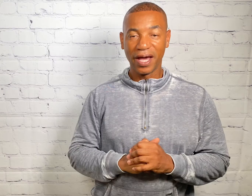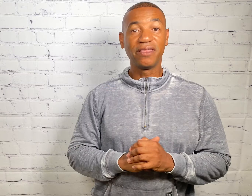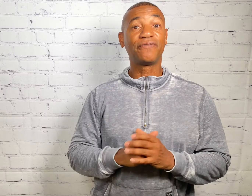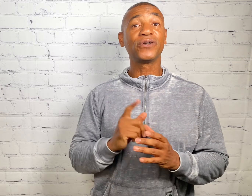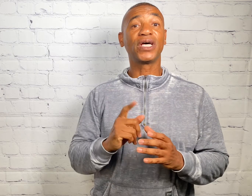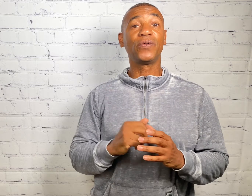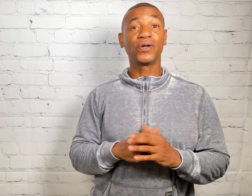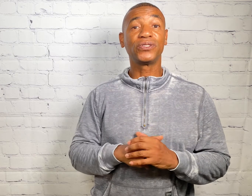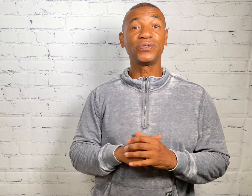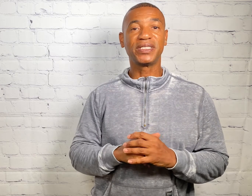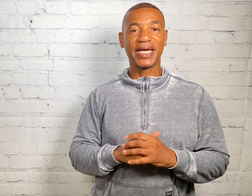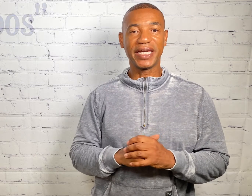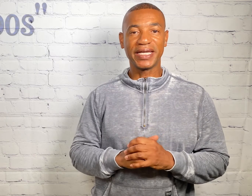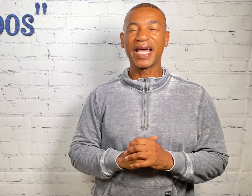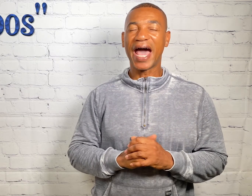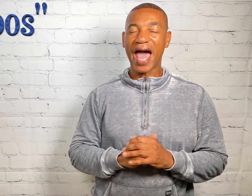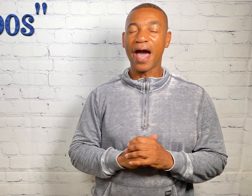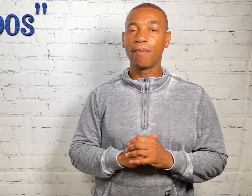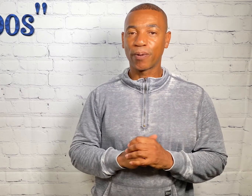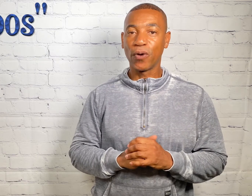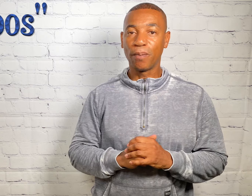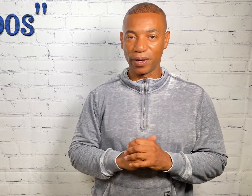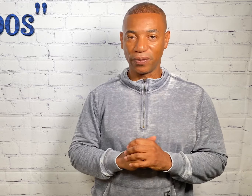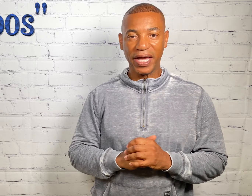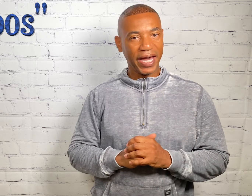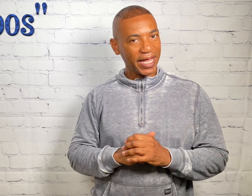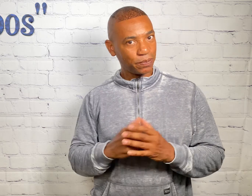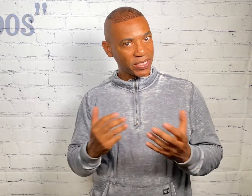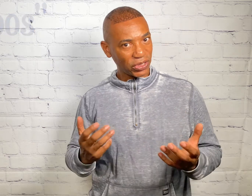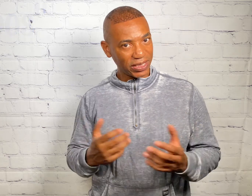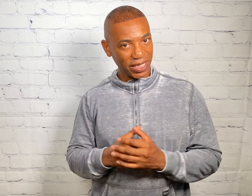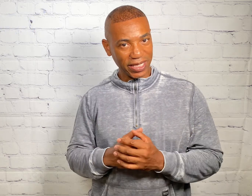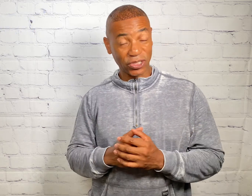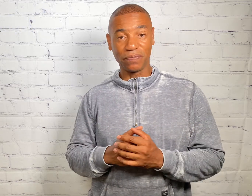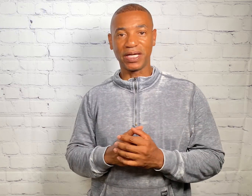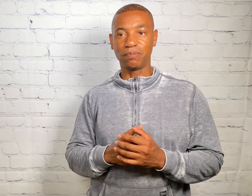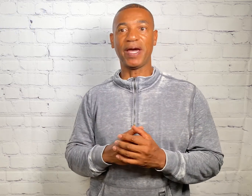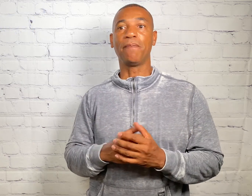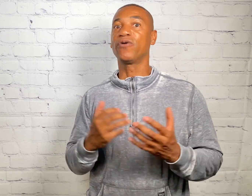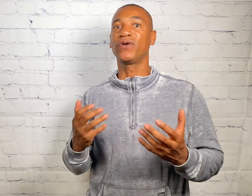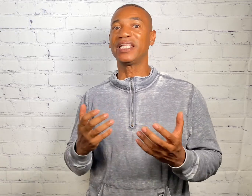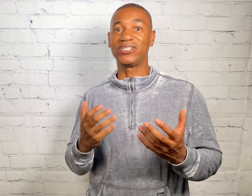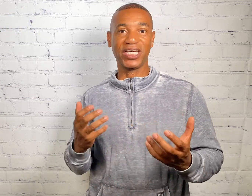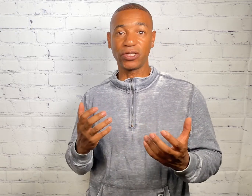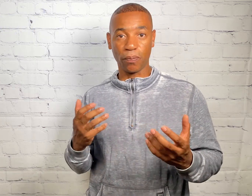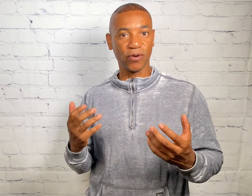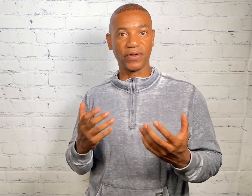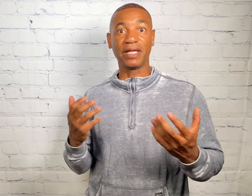The first sign we're going to do today is apropos, and that's basically saying that something is perfectly synced or perfectly